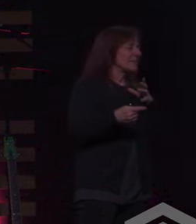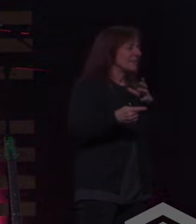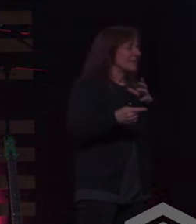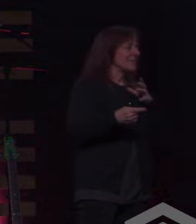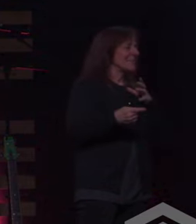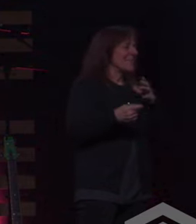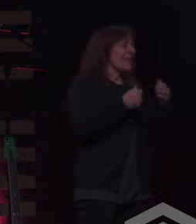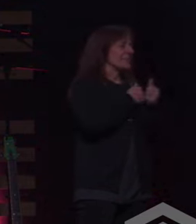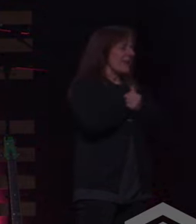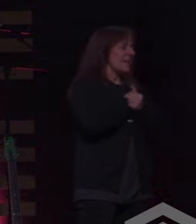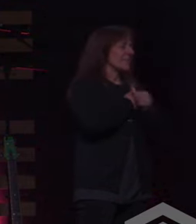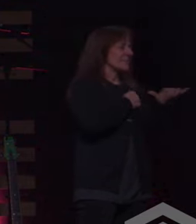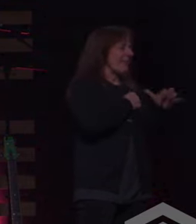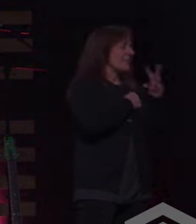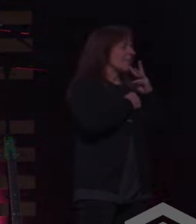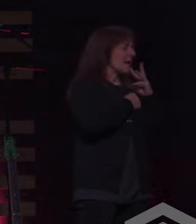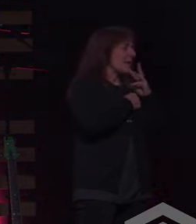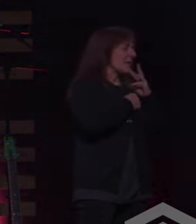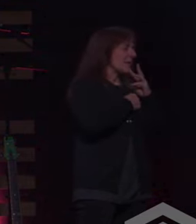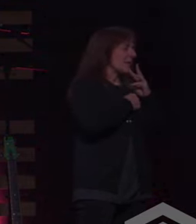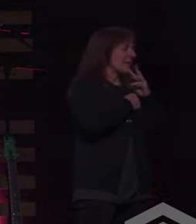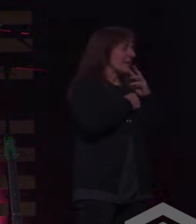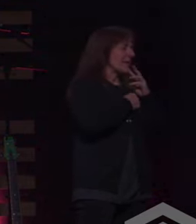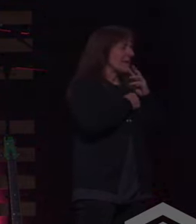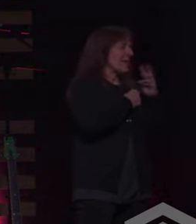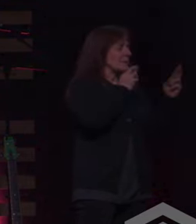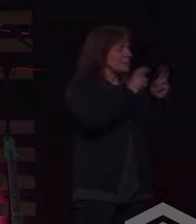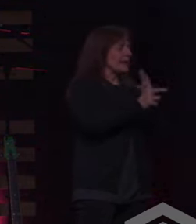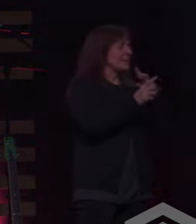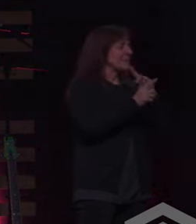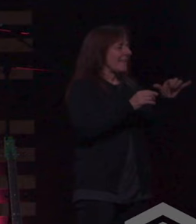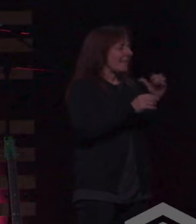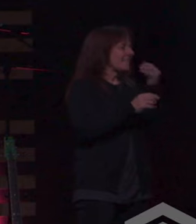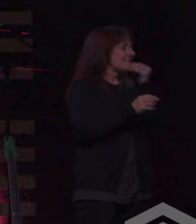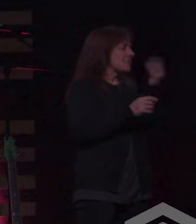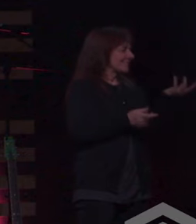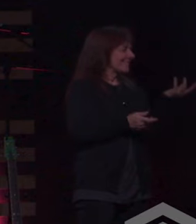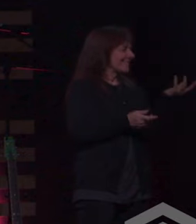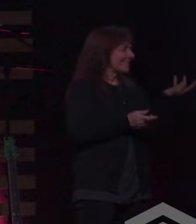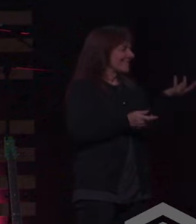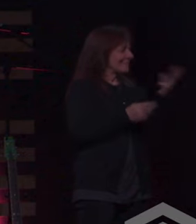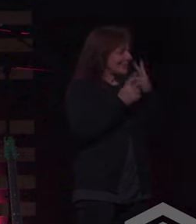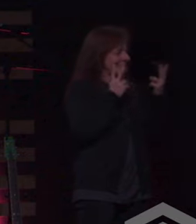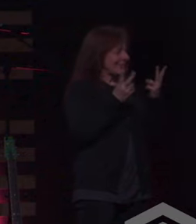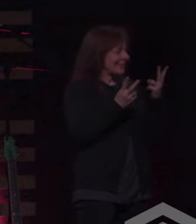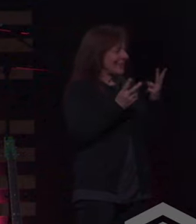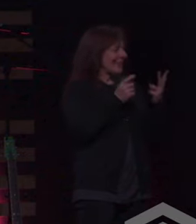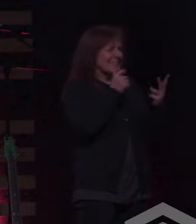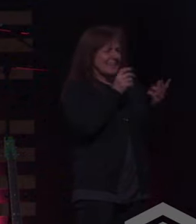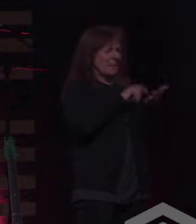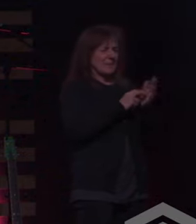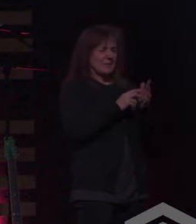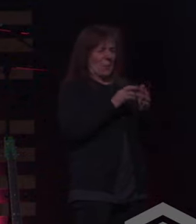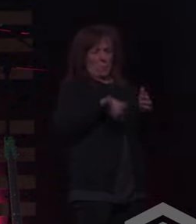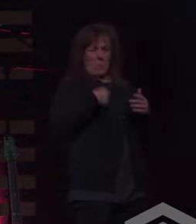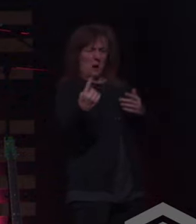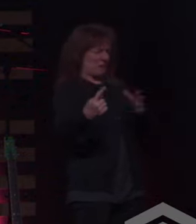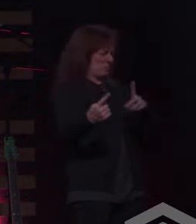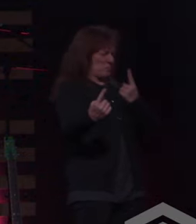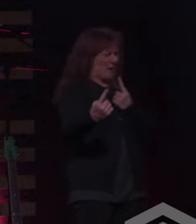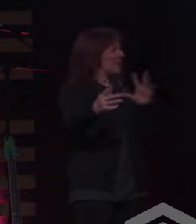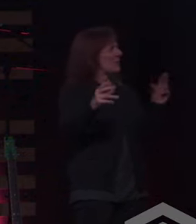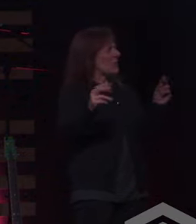Okay? That love is like water, and respect is like food. So it's not that these things aren't desired by the other